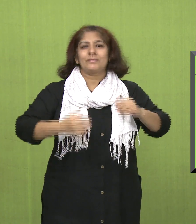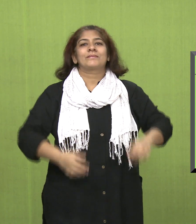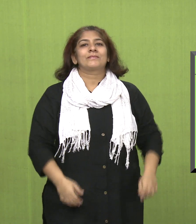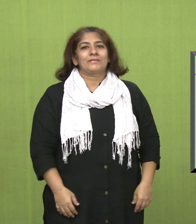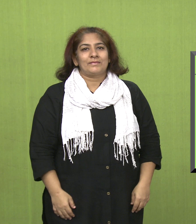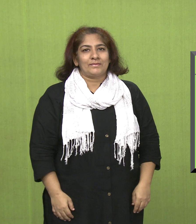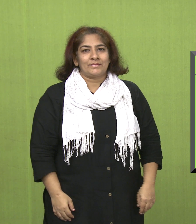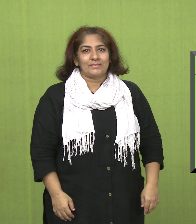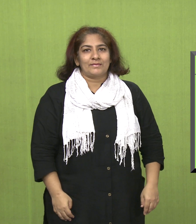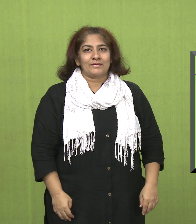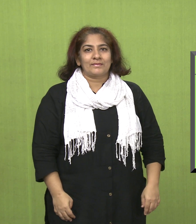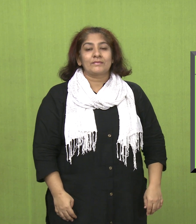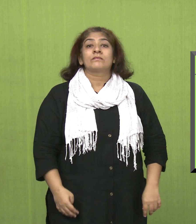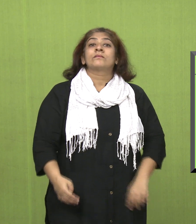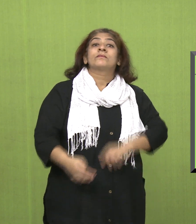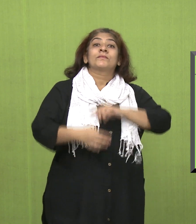the staffing.